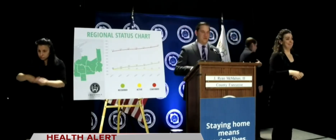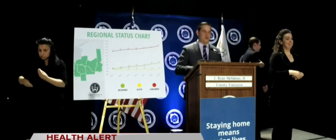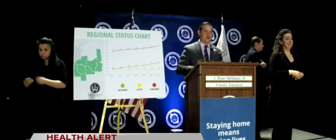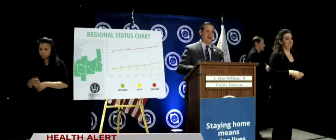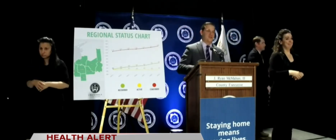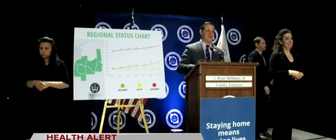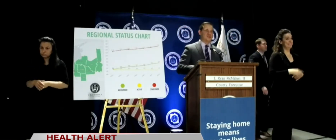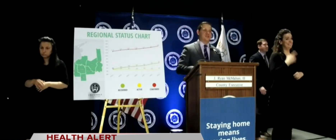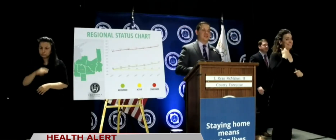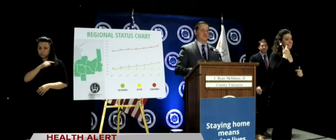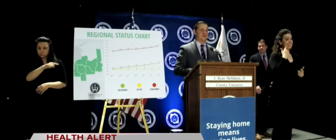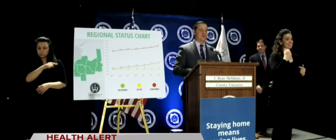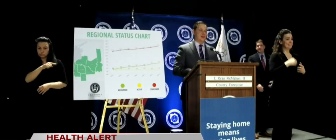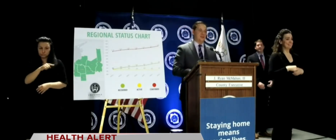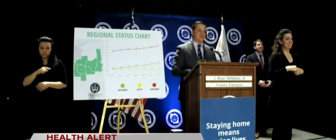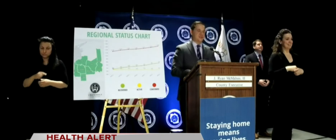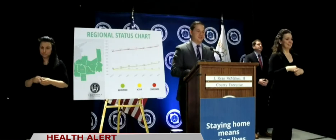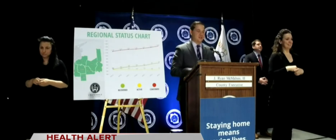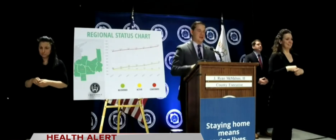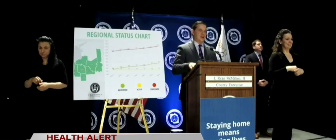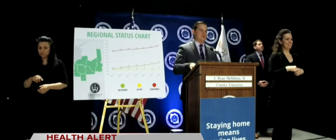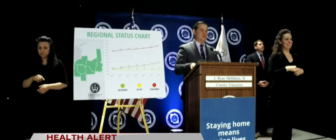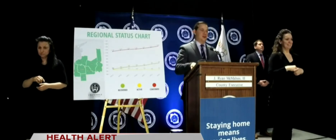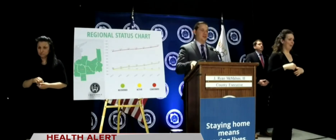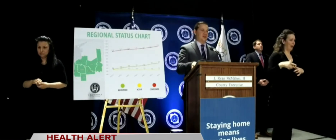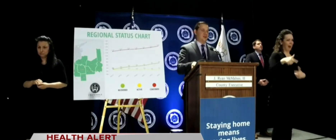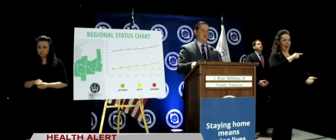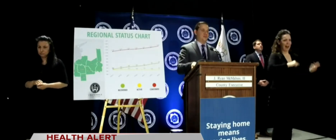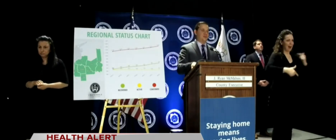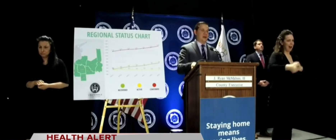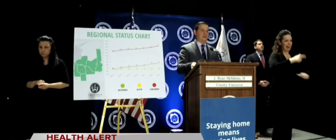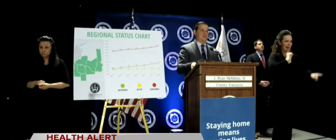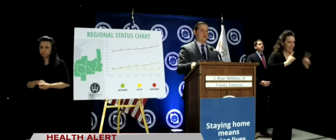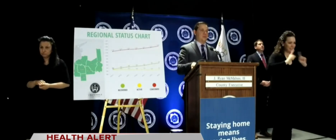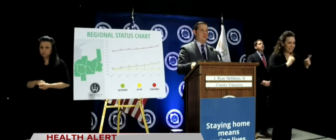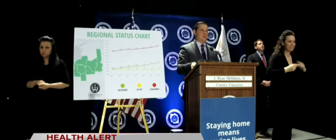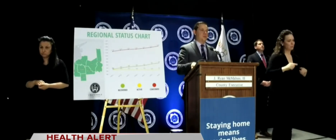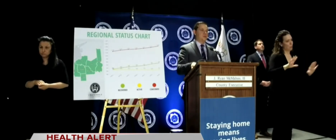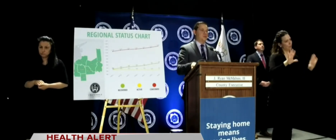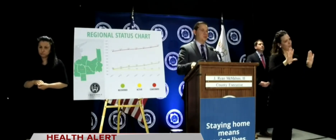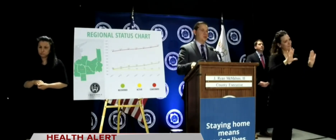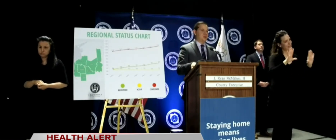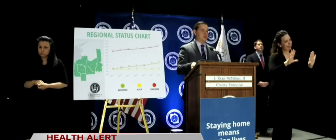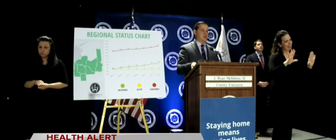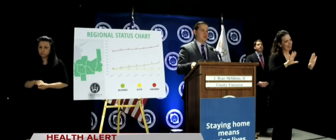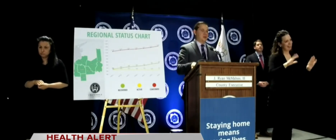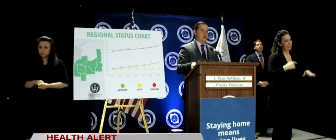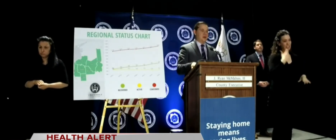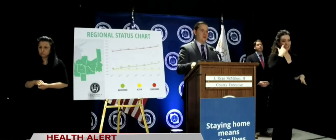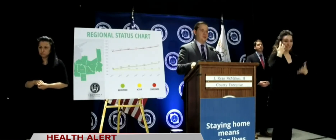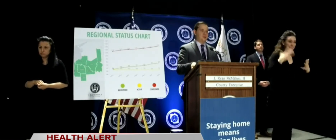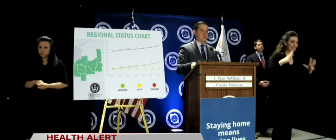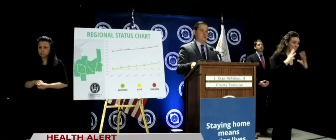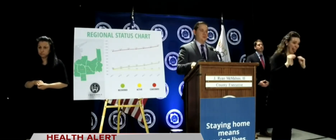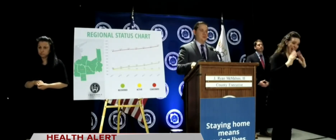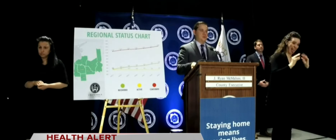We're having great conversations, and if you can imagine all the feedback from the business community,